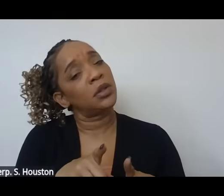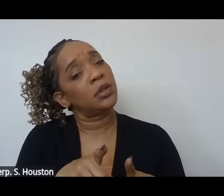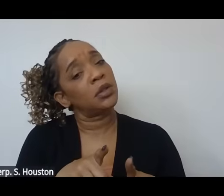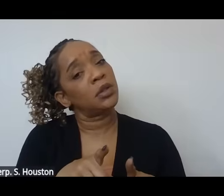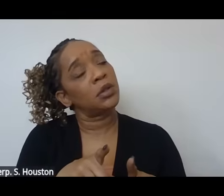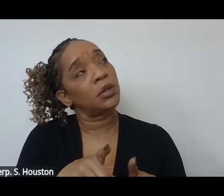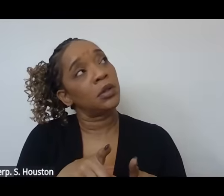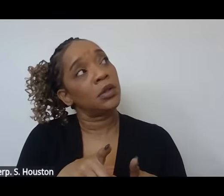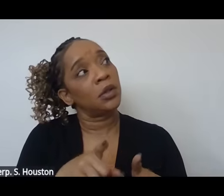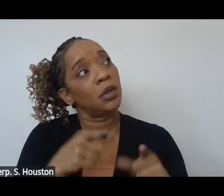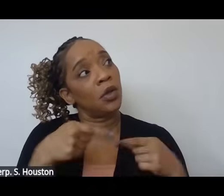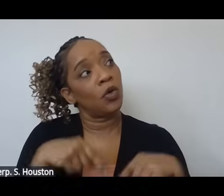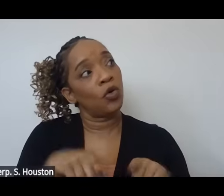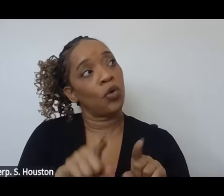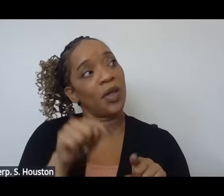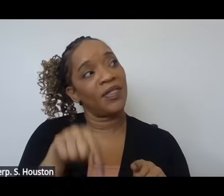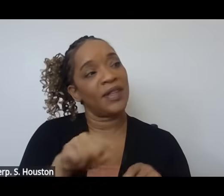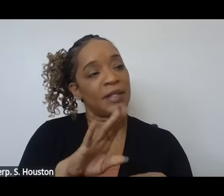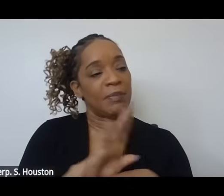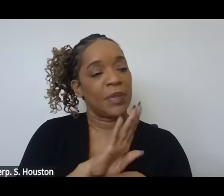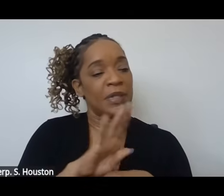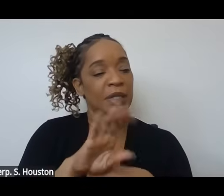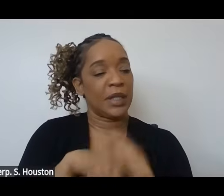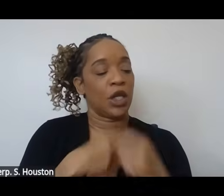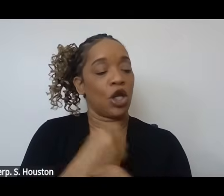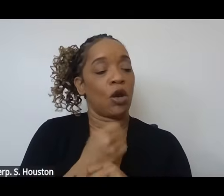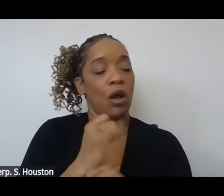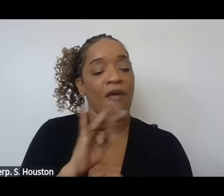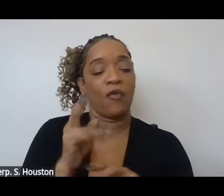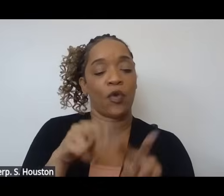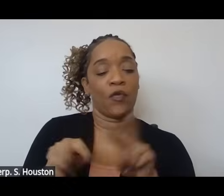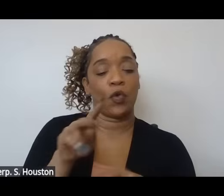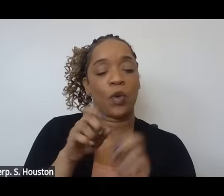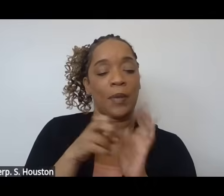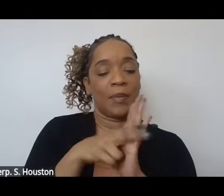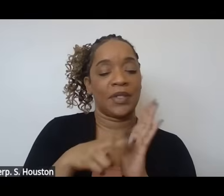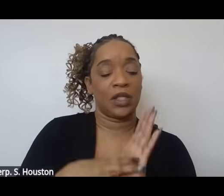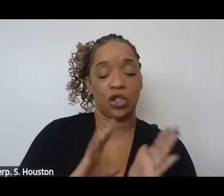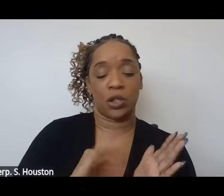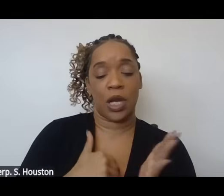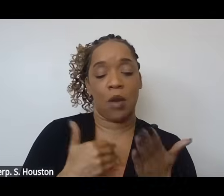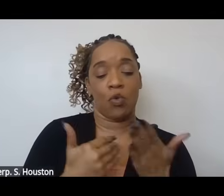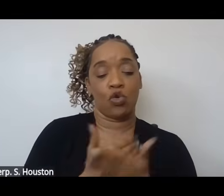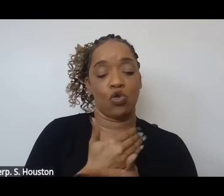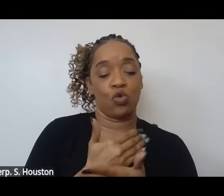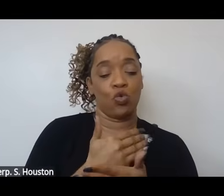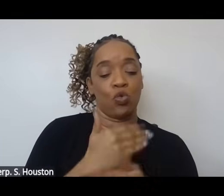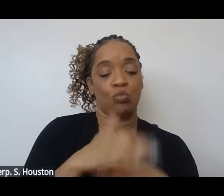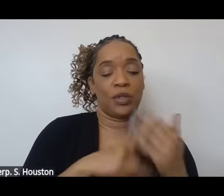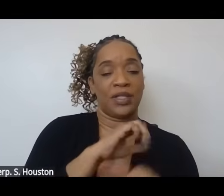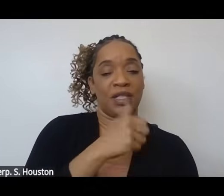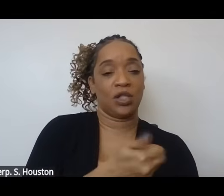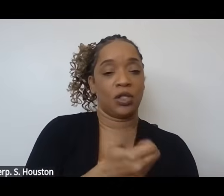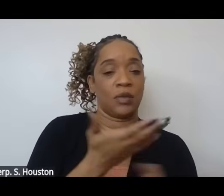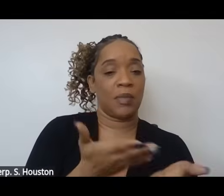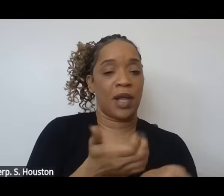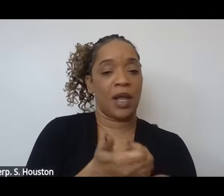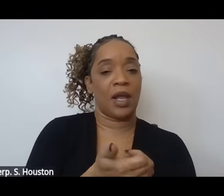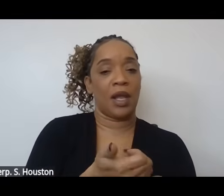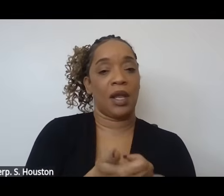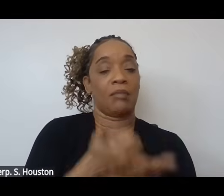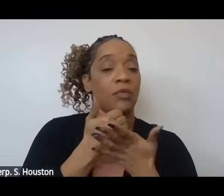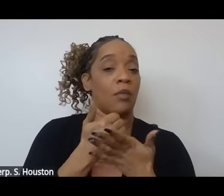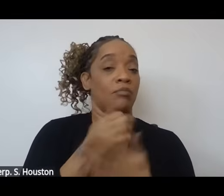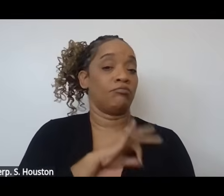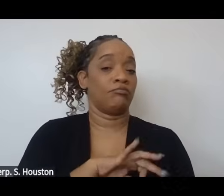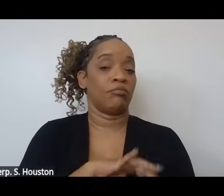busy year reviewing petitions. Our new procedures may really serve us very you will well. be surprised, right? Maybe.